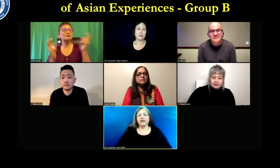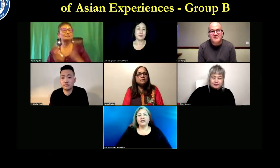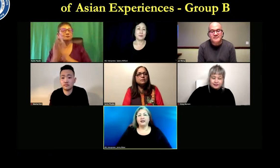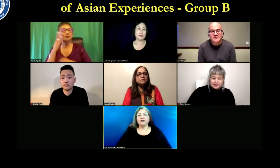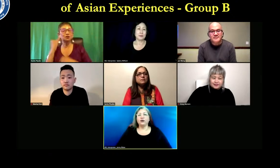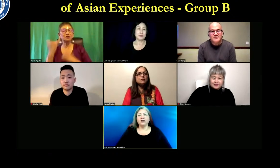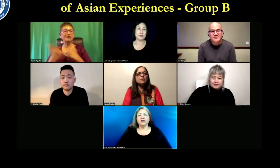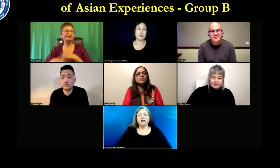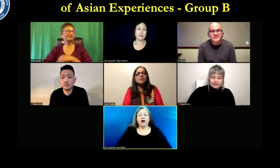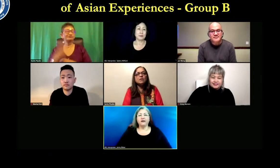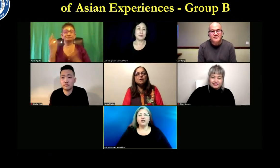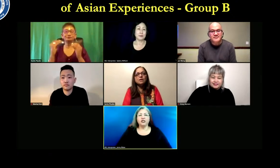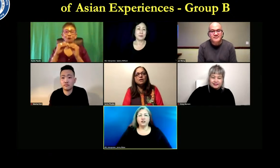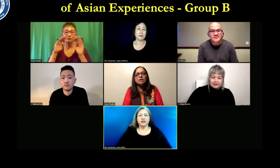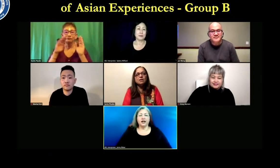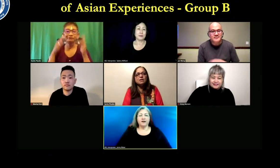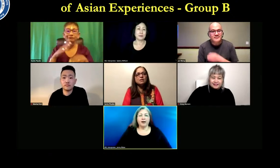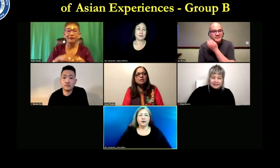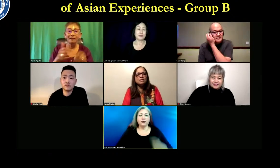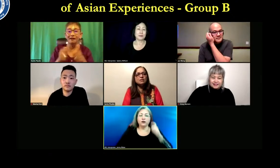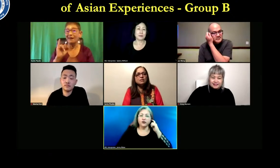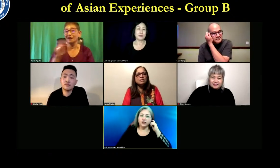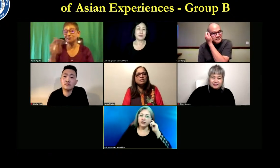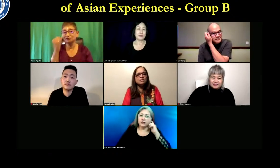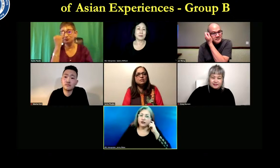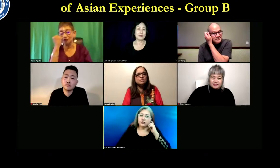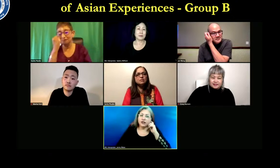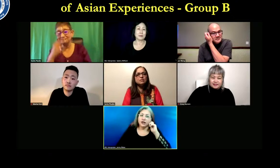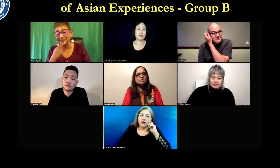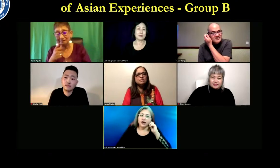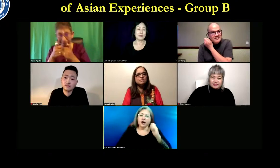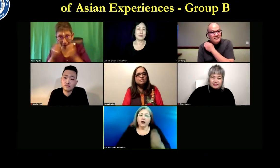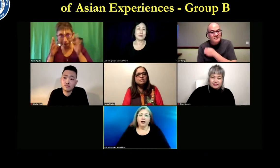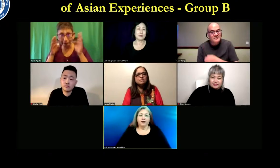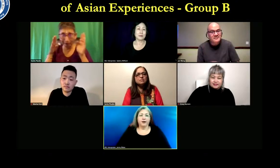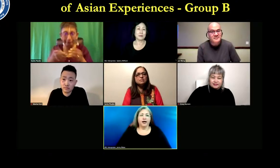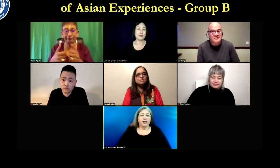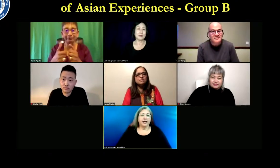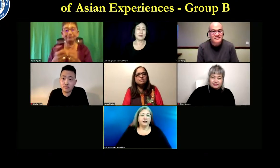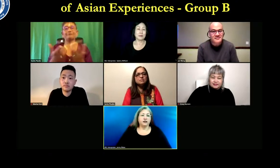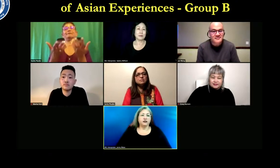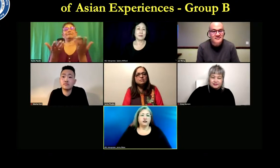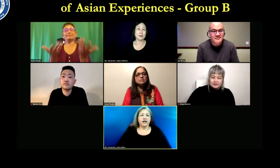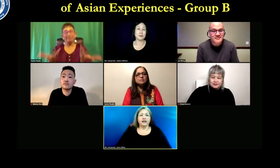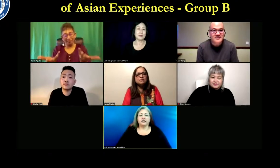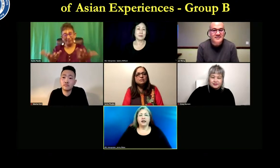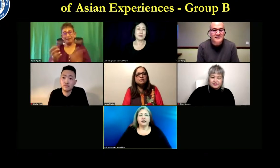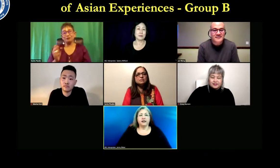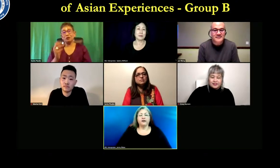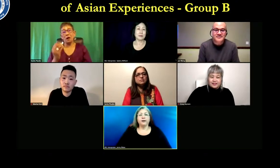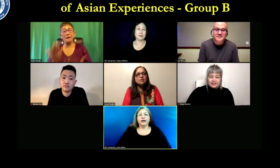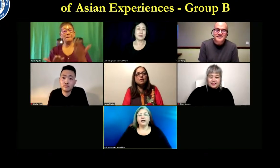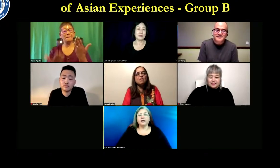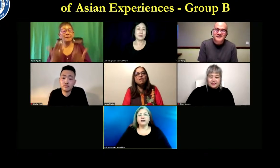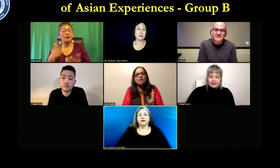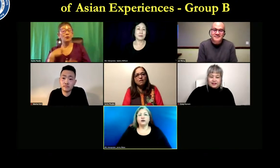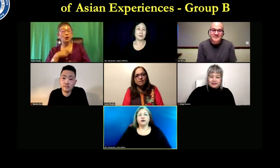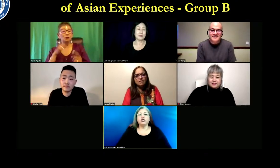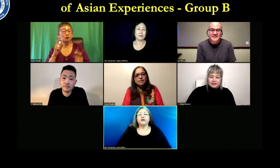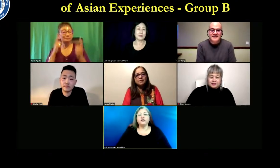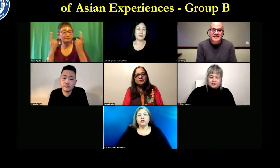offer PE. So there's a lot of changes that have happened over the years. And like Jan says, everybody